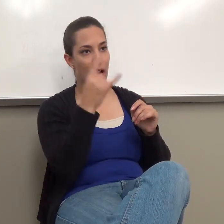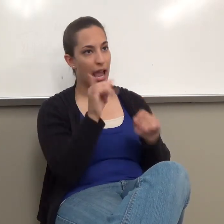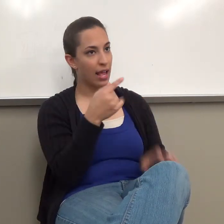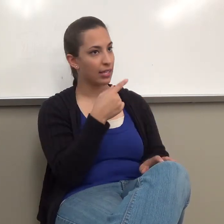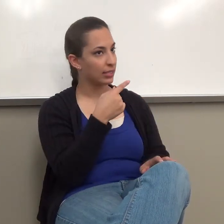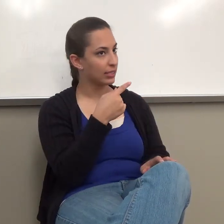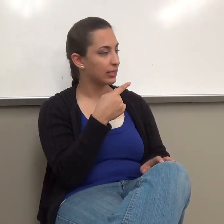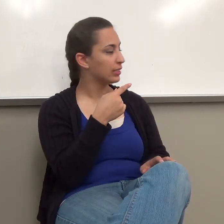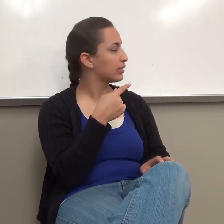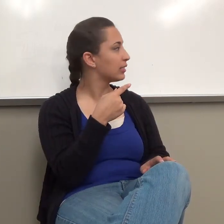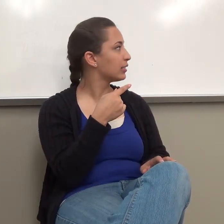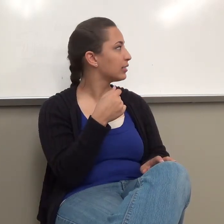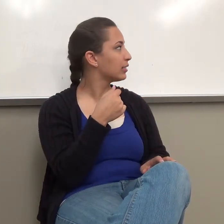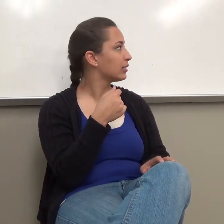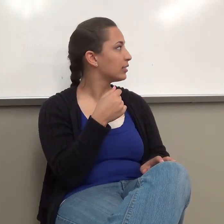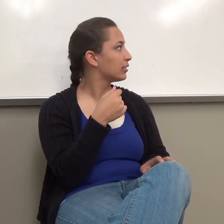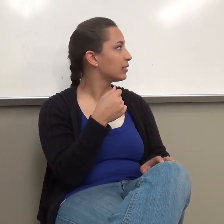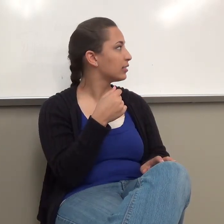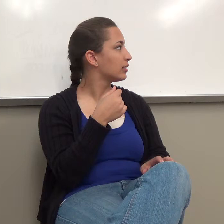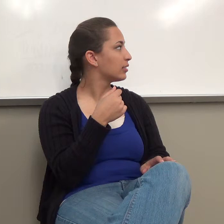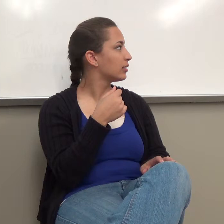For us, for right now, this board